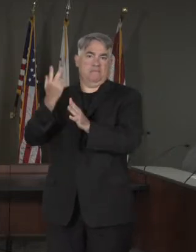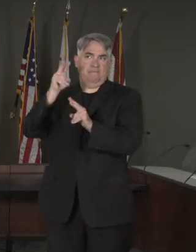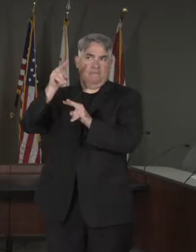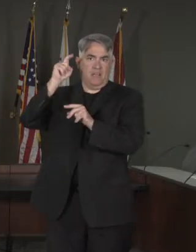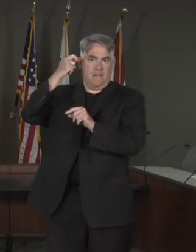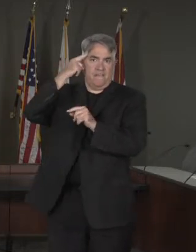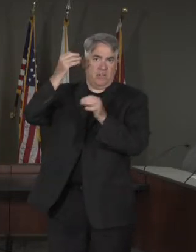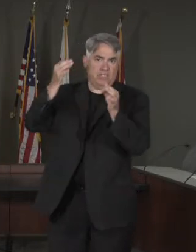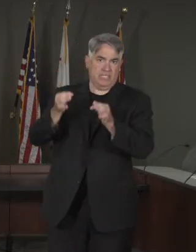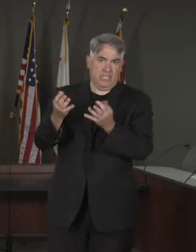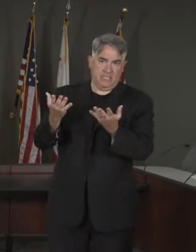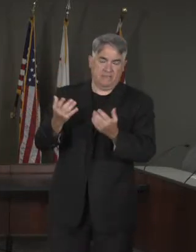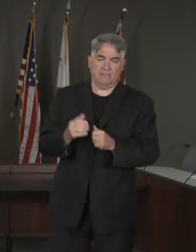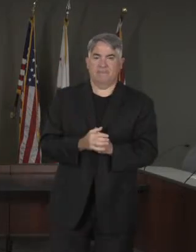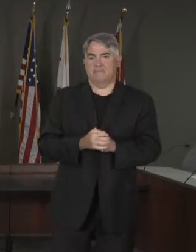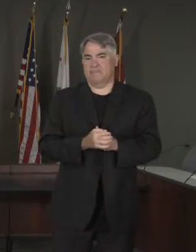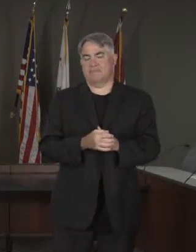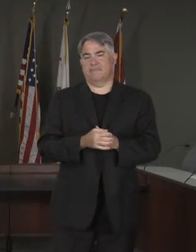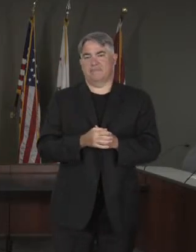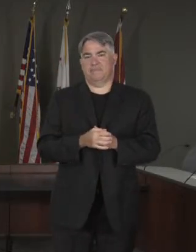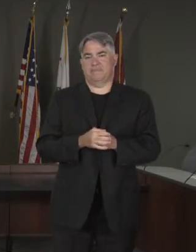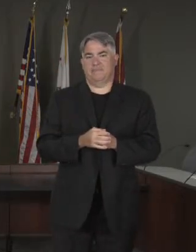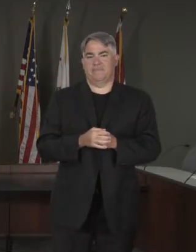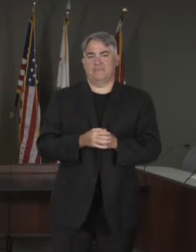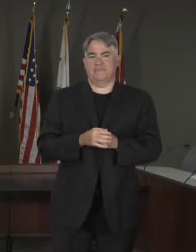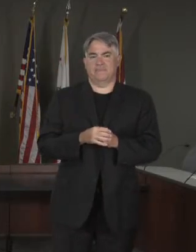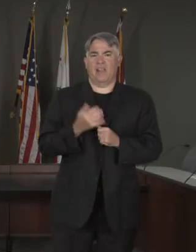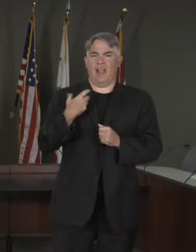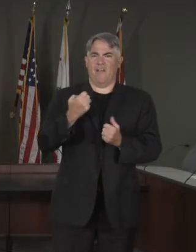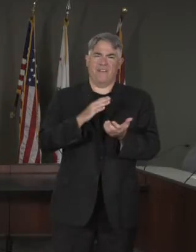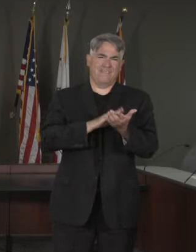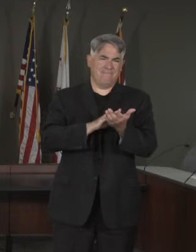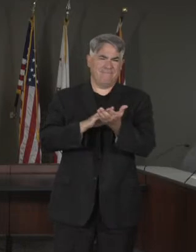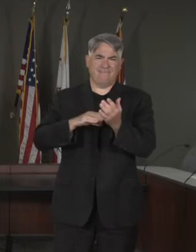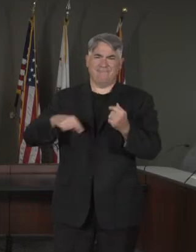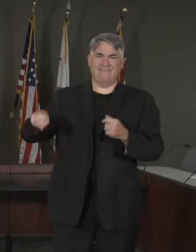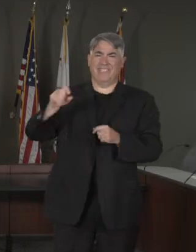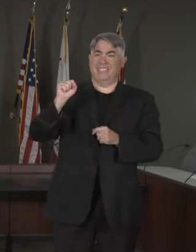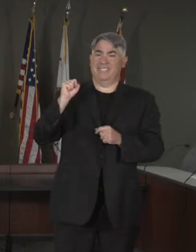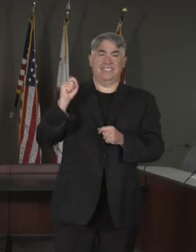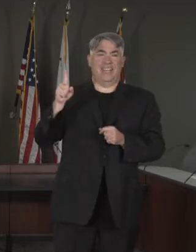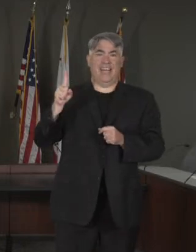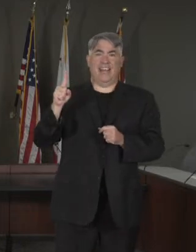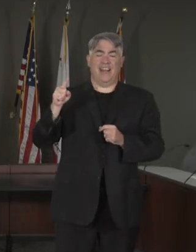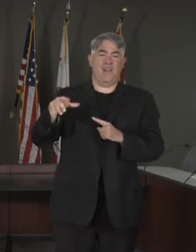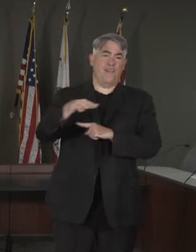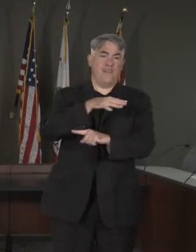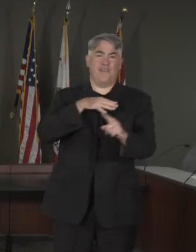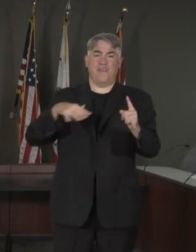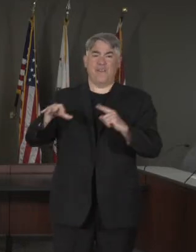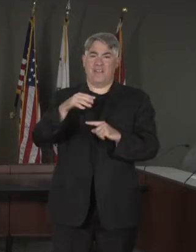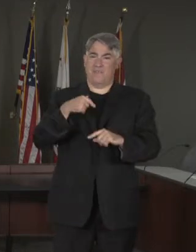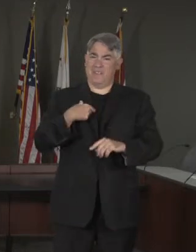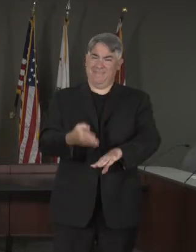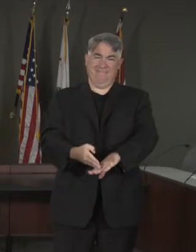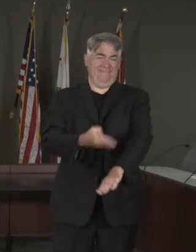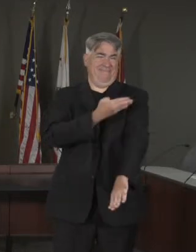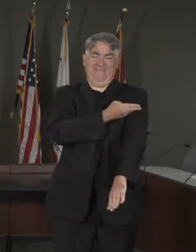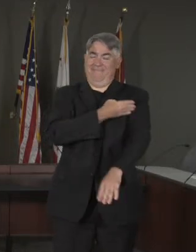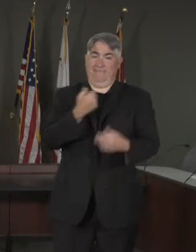life. And I just want to take a moment and commend San Diegans because one of the reasons that we are in the position we're in on cases